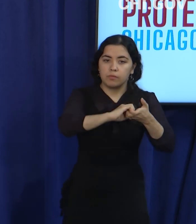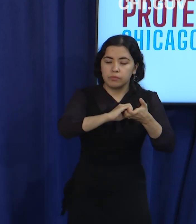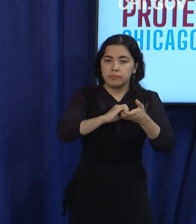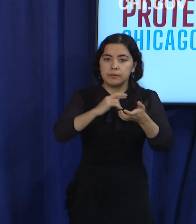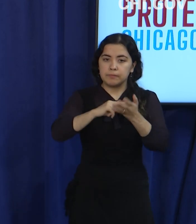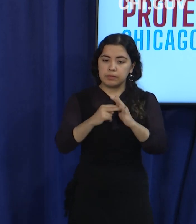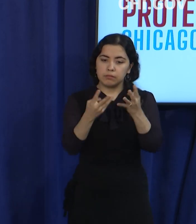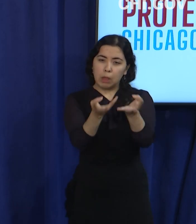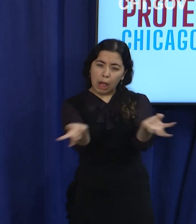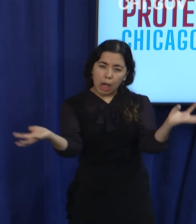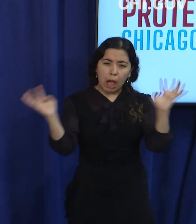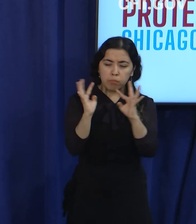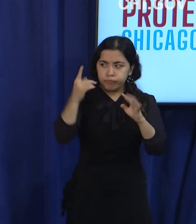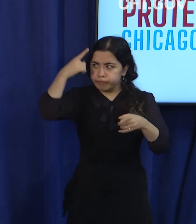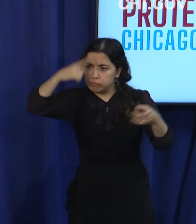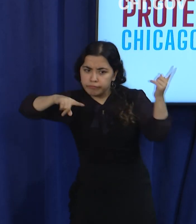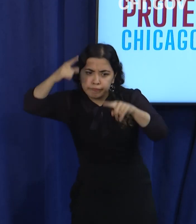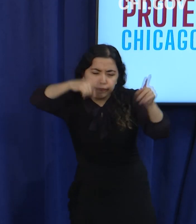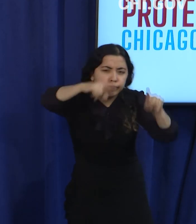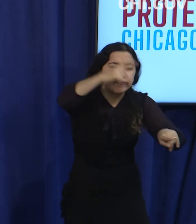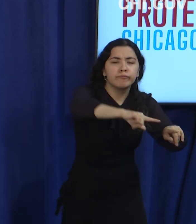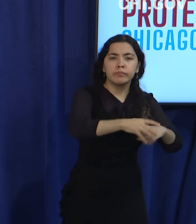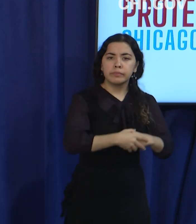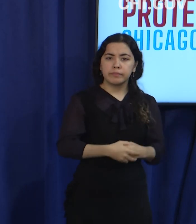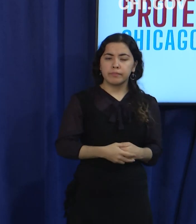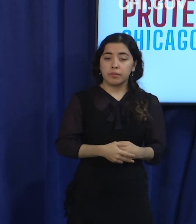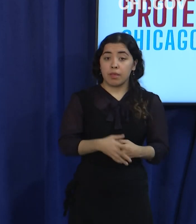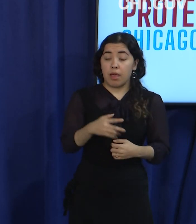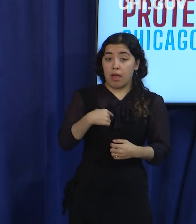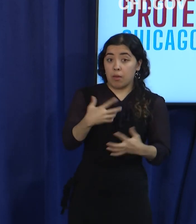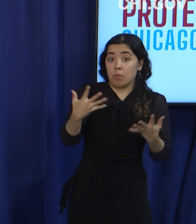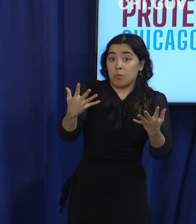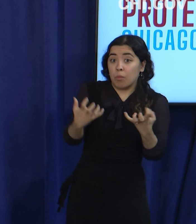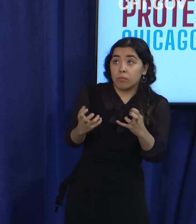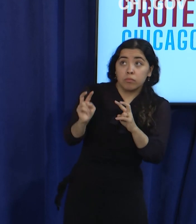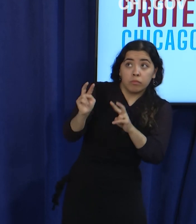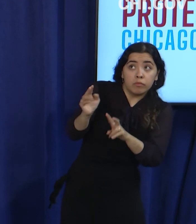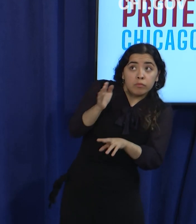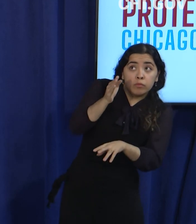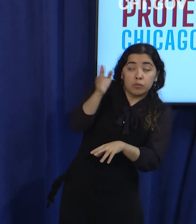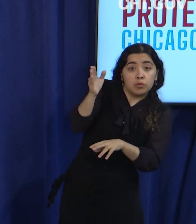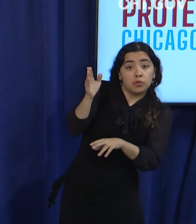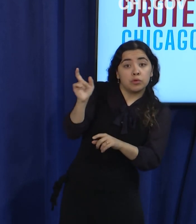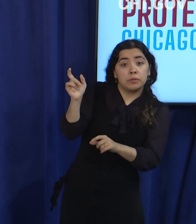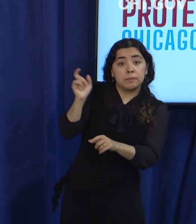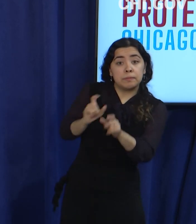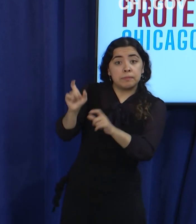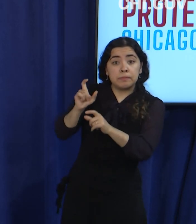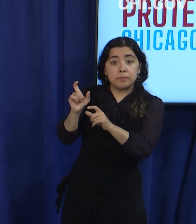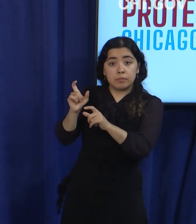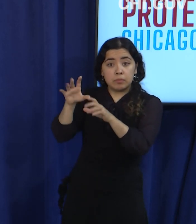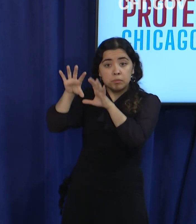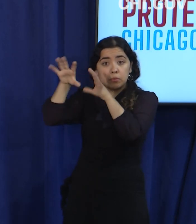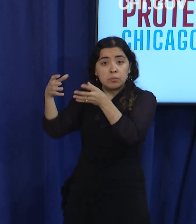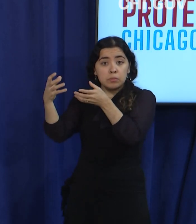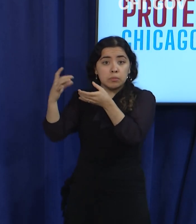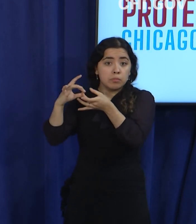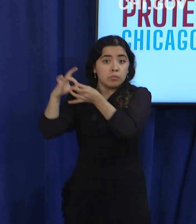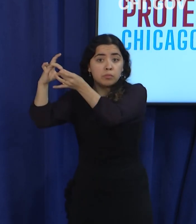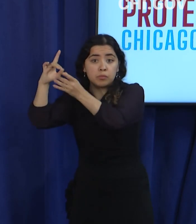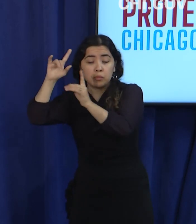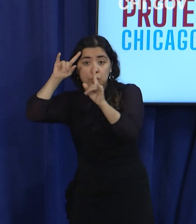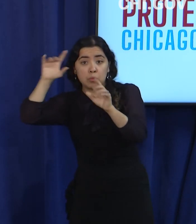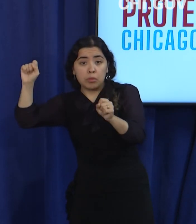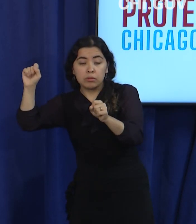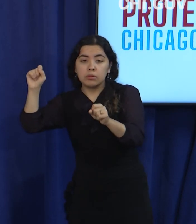And I want to see people in that cabinet who really understand that. So that's what's, to me, most important.